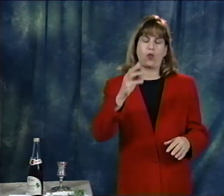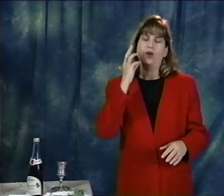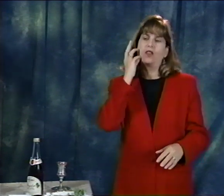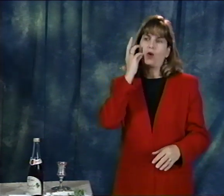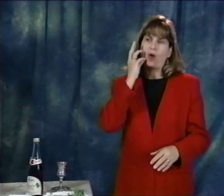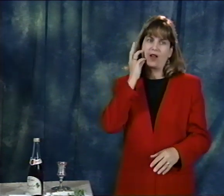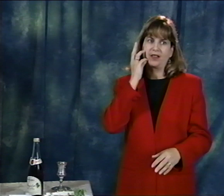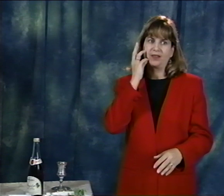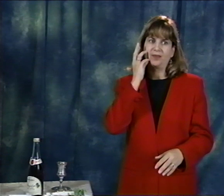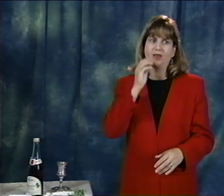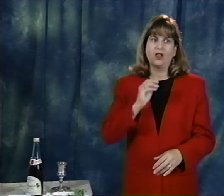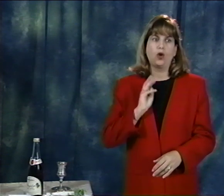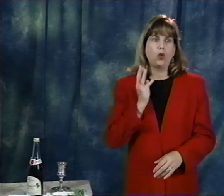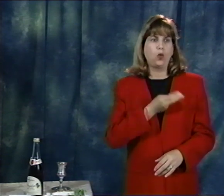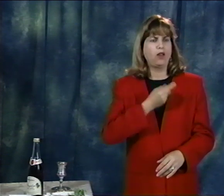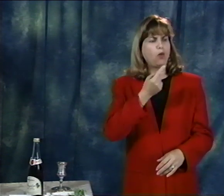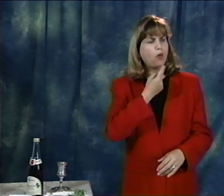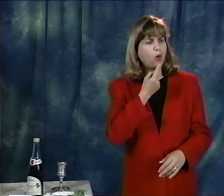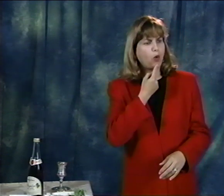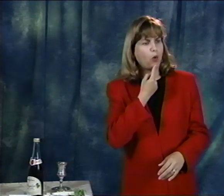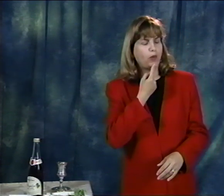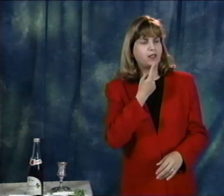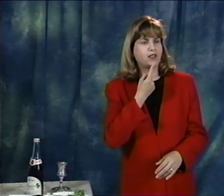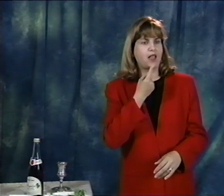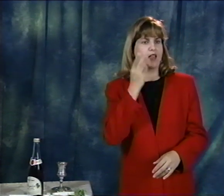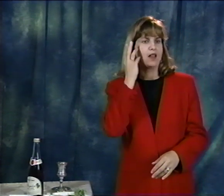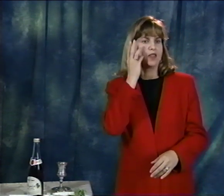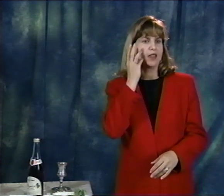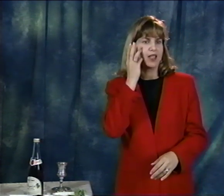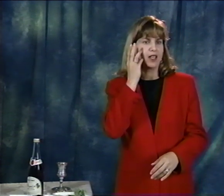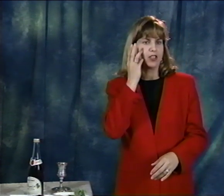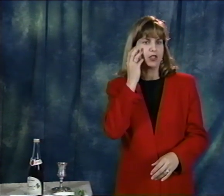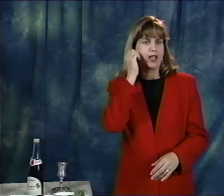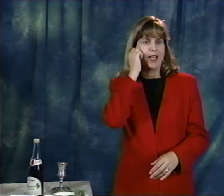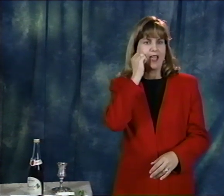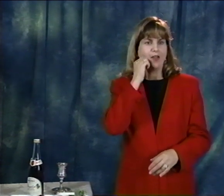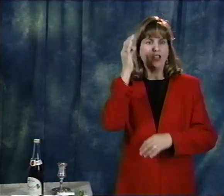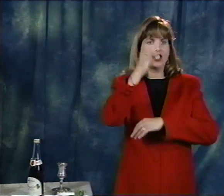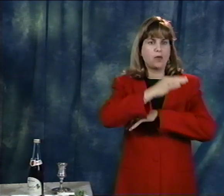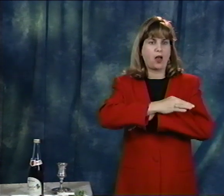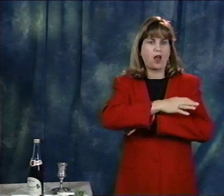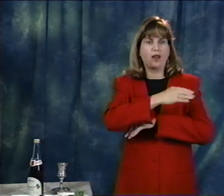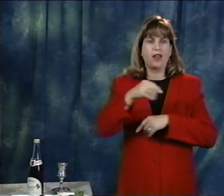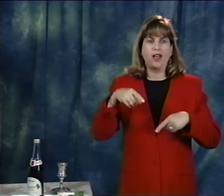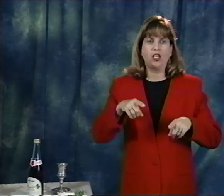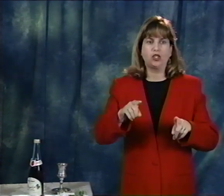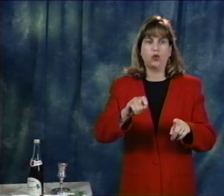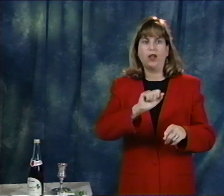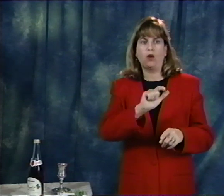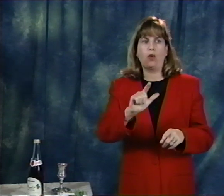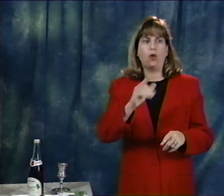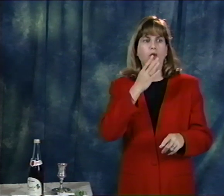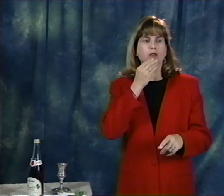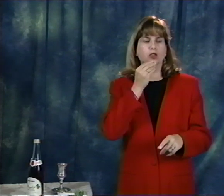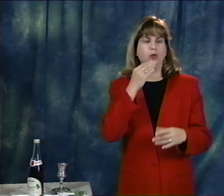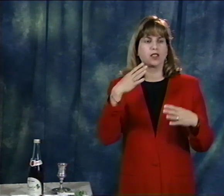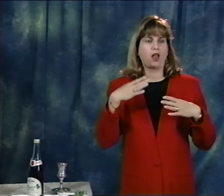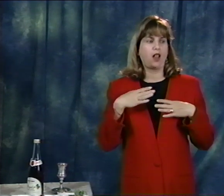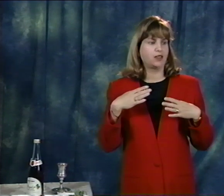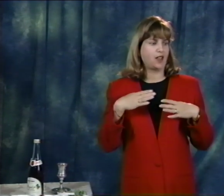wine. We always say the Kiddush every Shabbat and during all Jewish